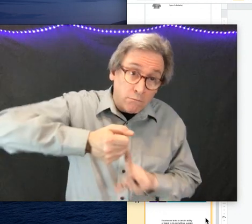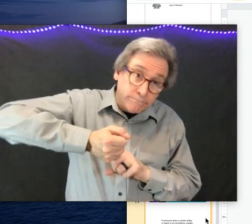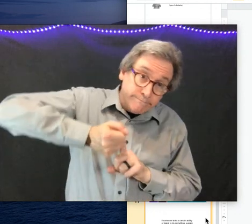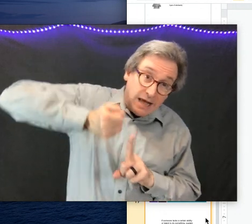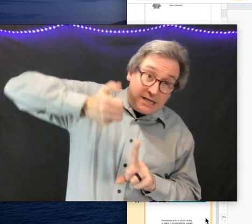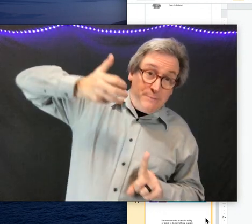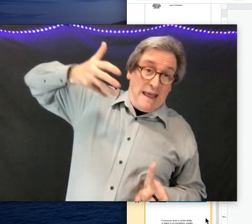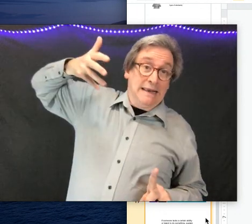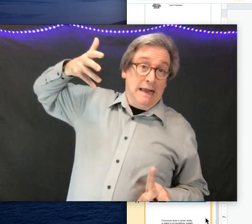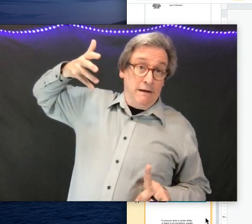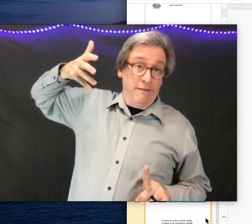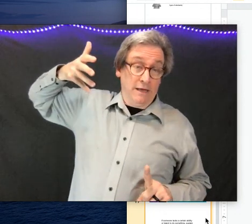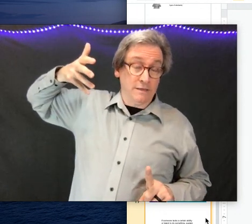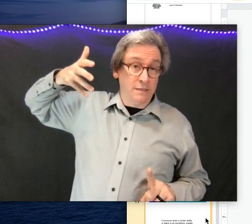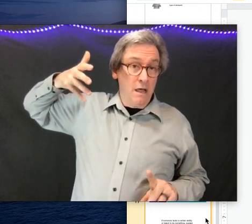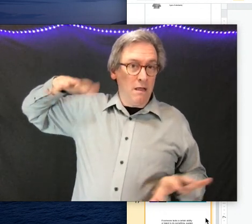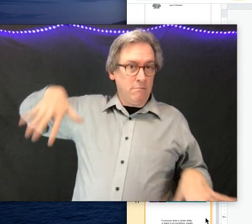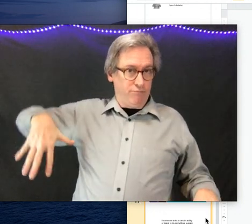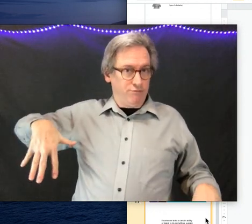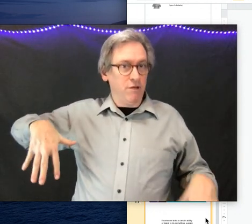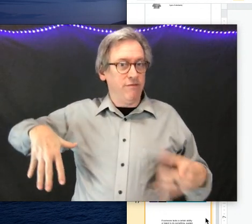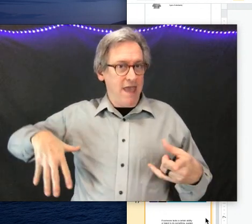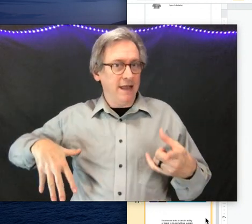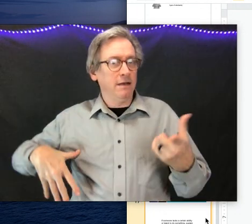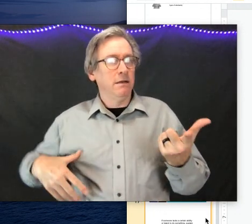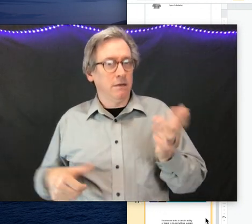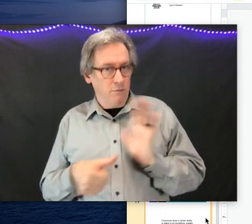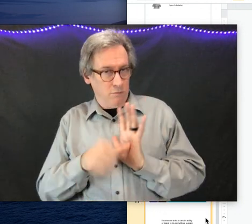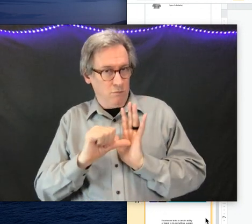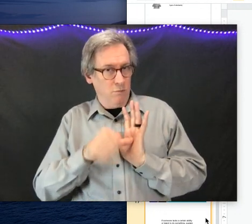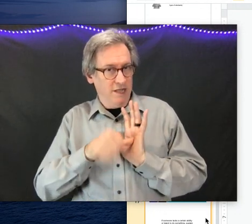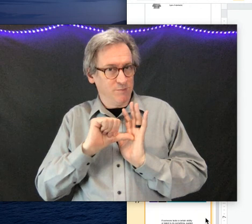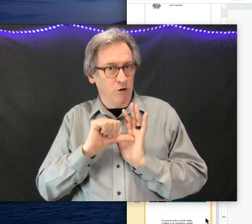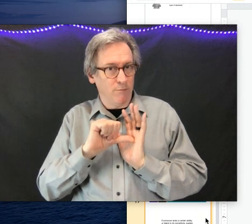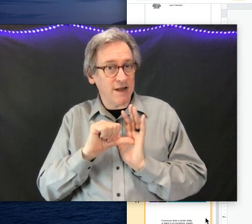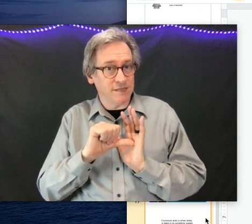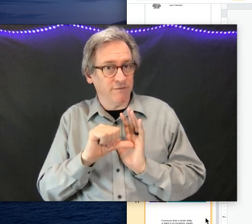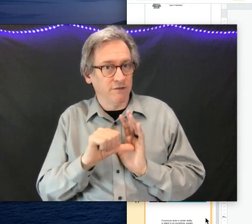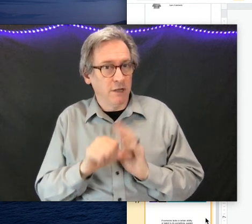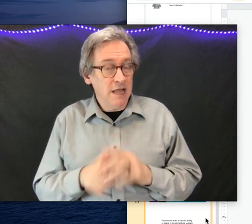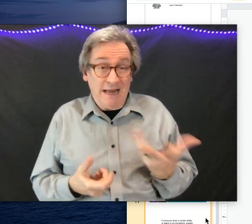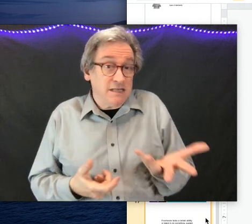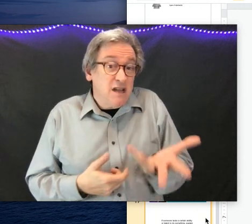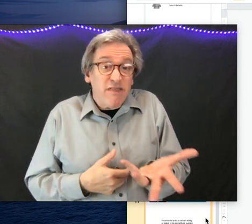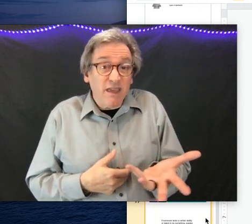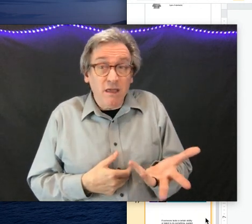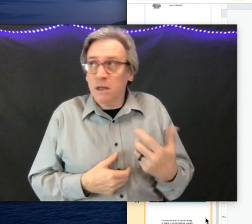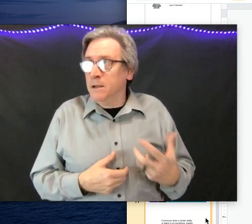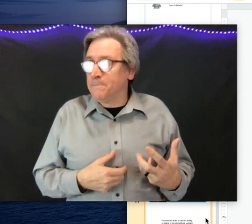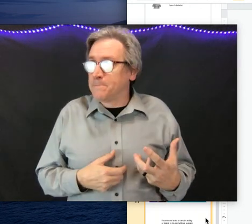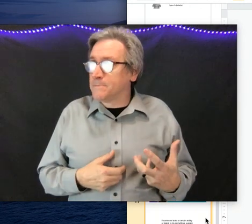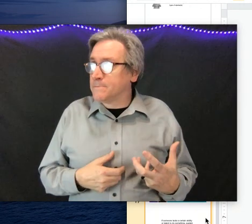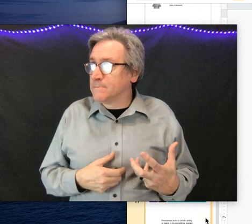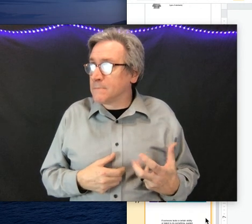you're expanding on things, then it's more impressive. And it's